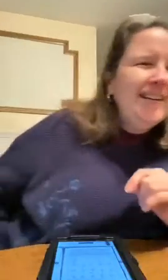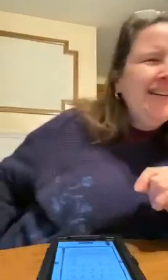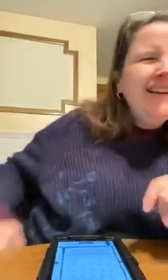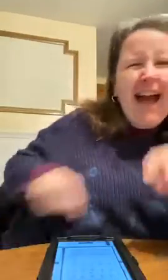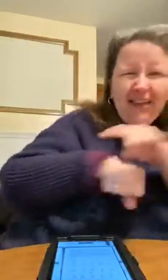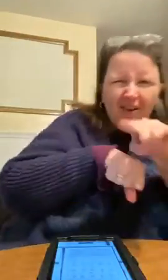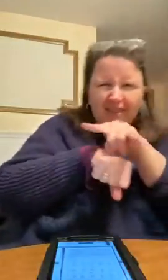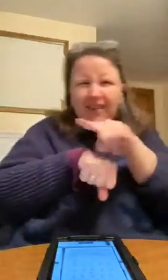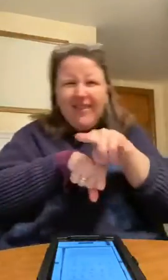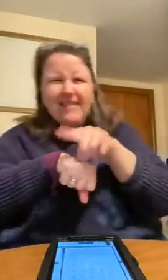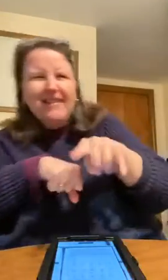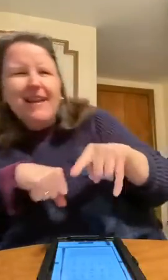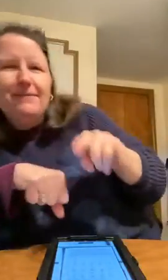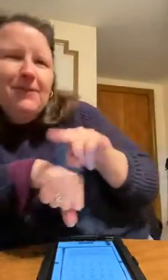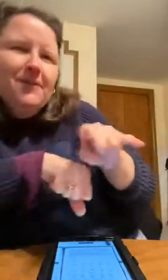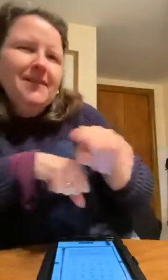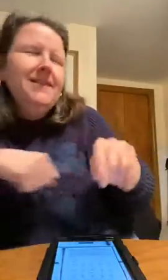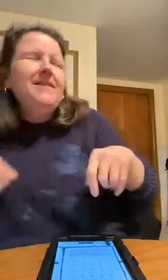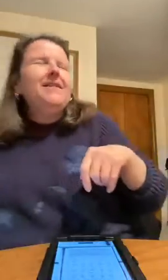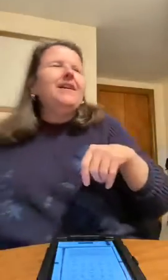I curse here. That's the sign for curse.